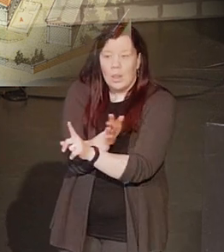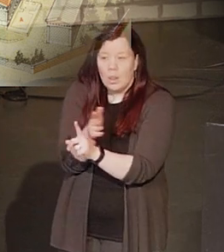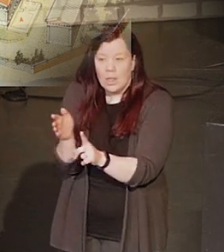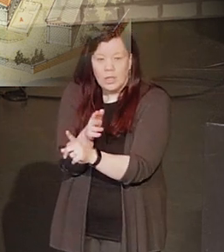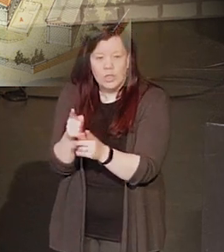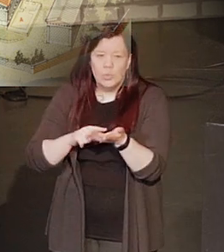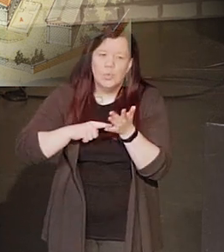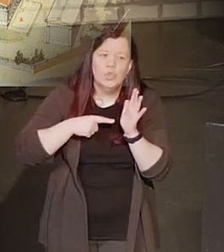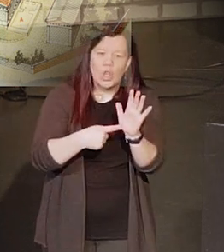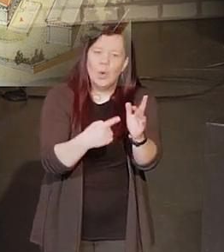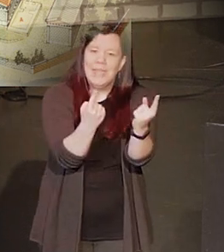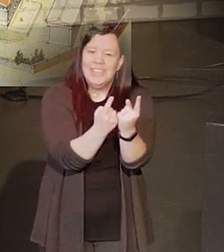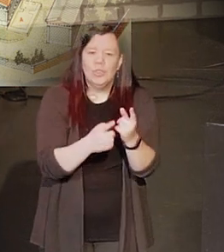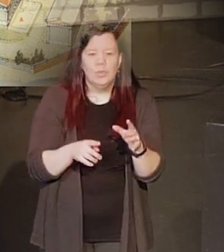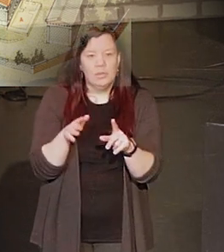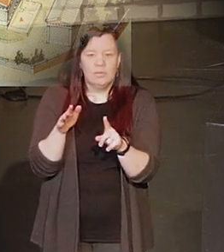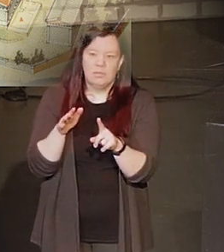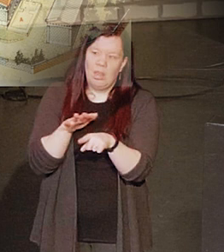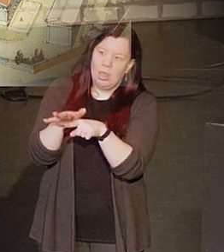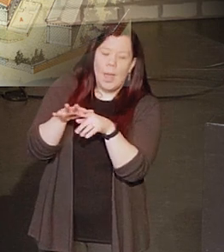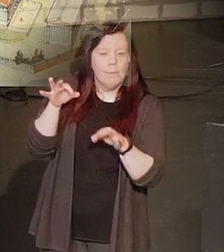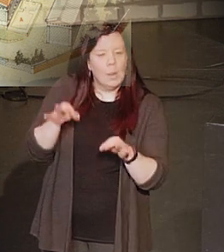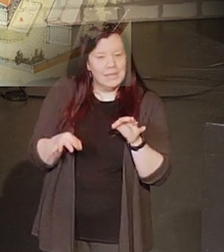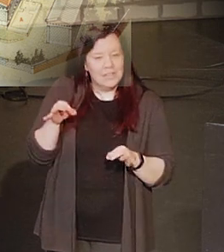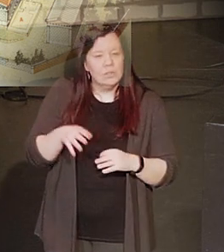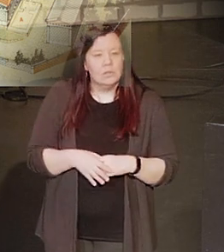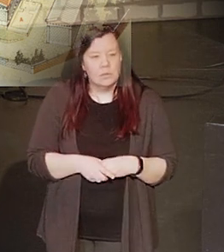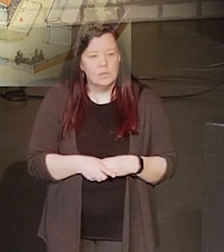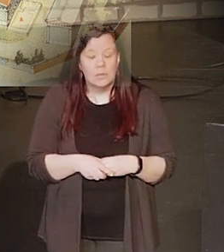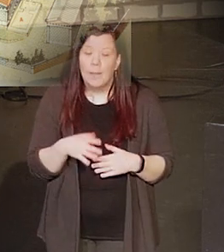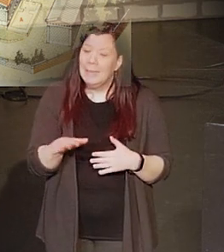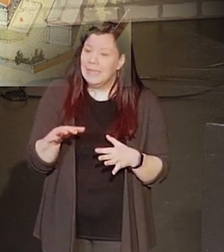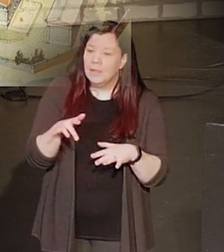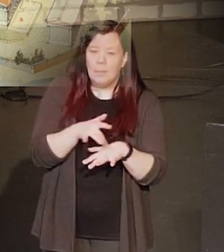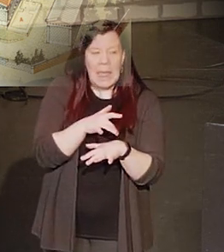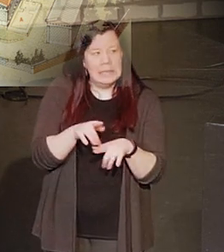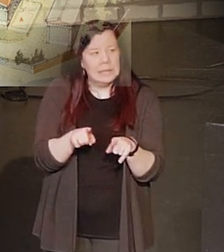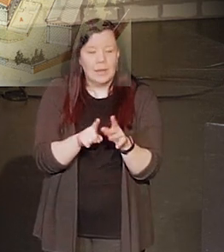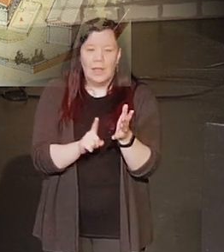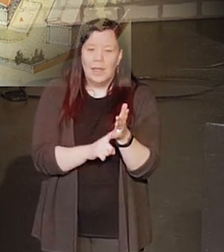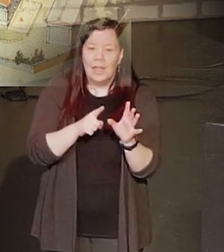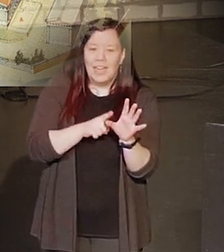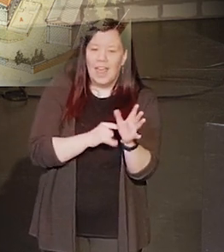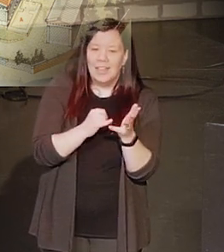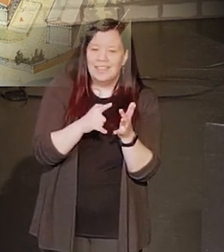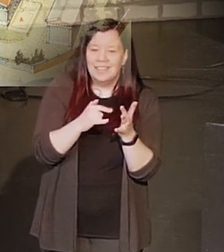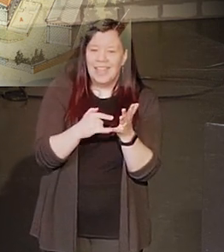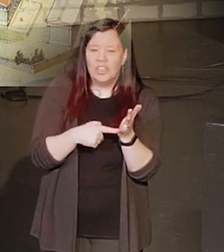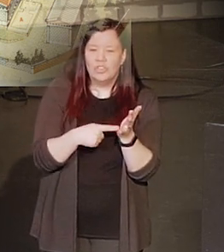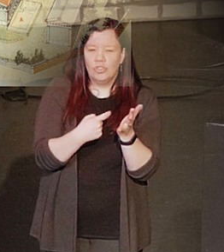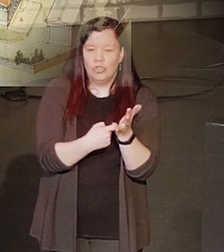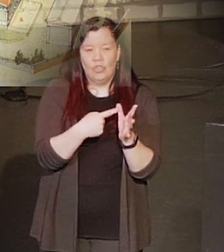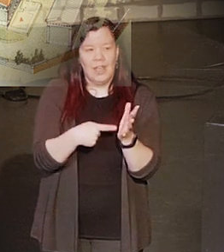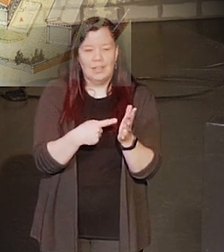particular issues he wants to think about. So we've already had plays like Lysistrata, right, the sex strike